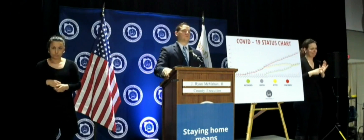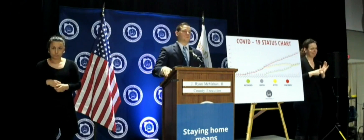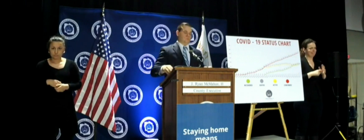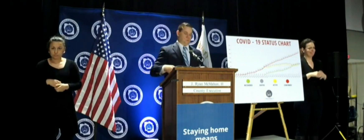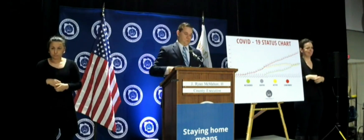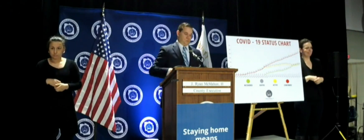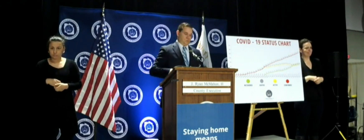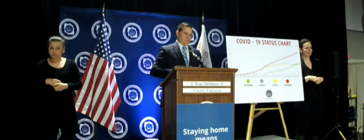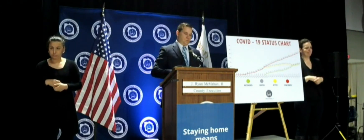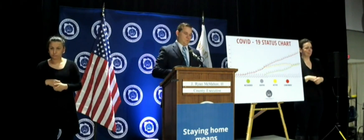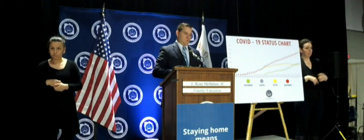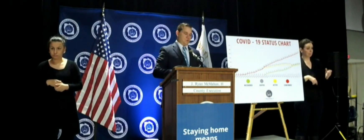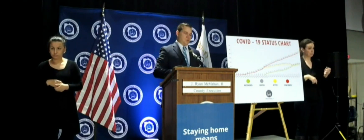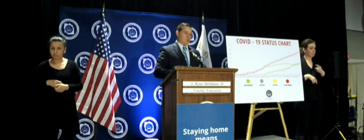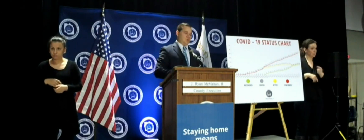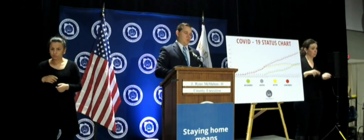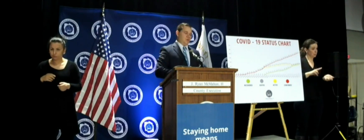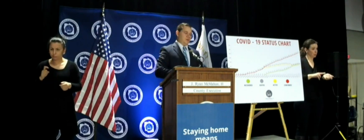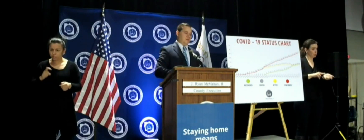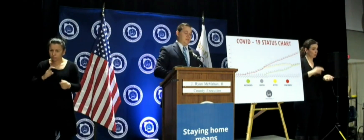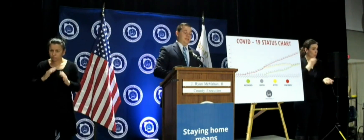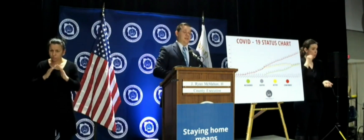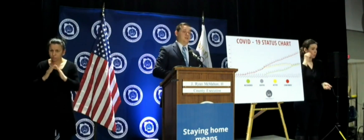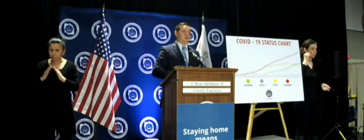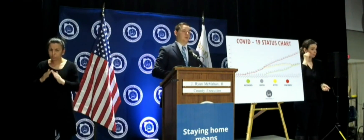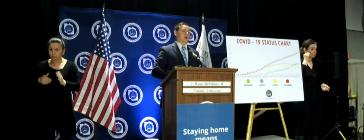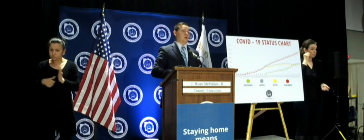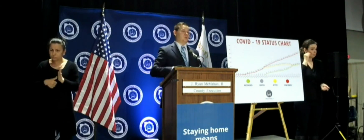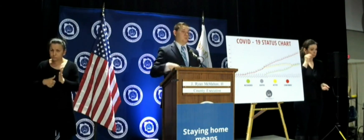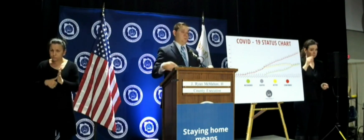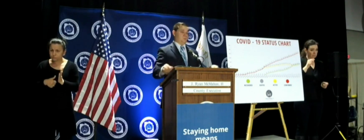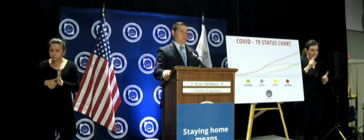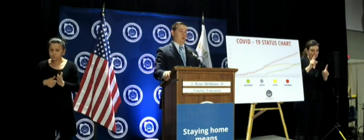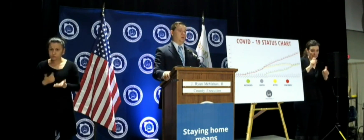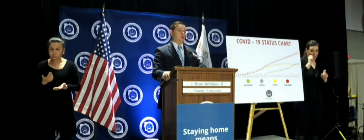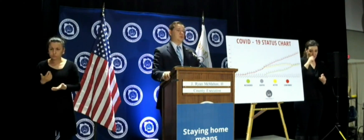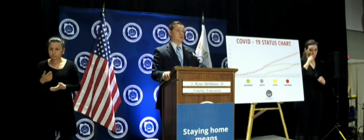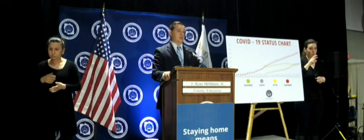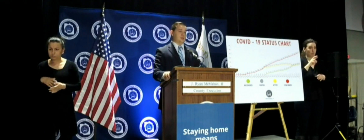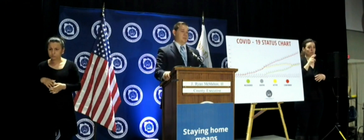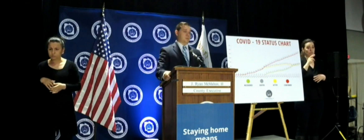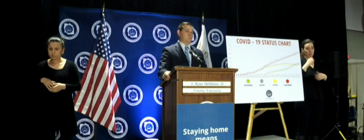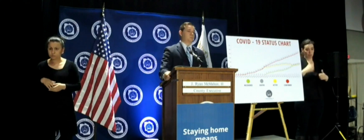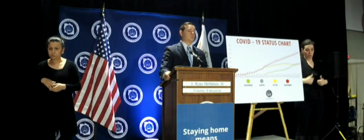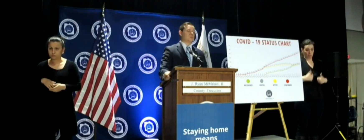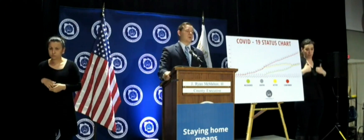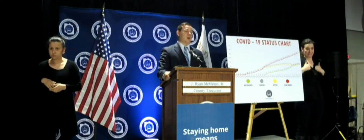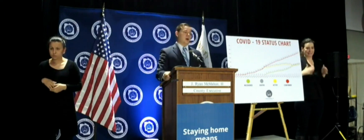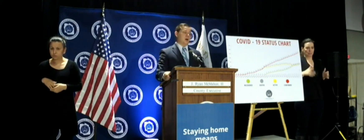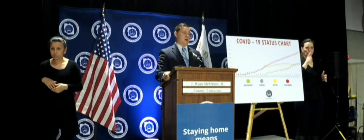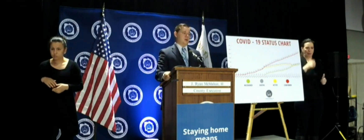of their residents? We have given test kits to Loretto. Loretto does their own testing.